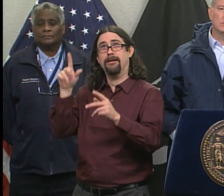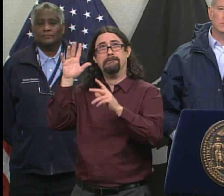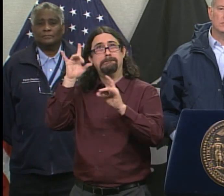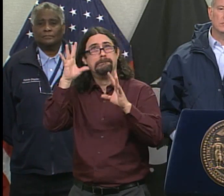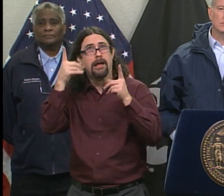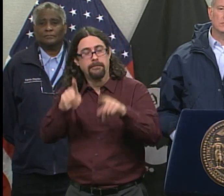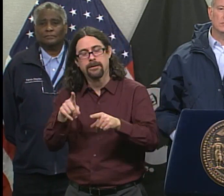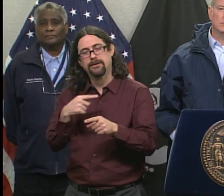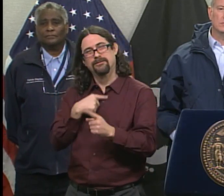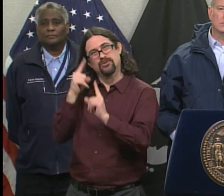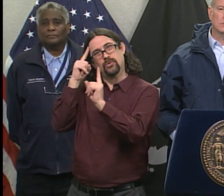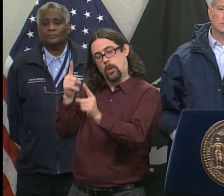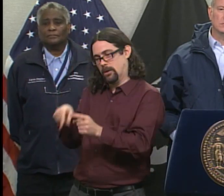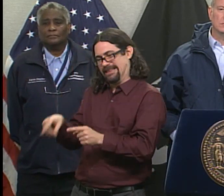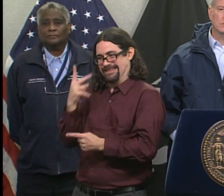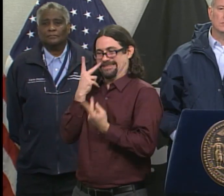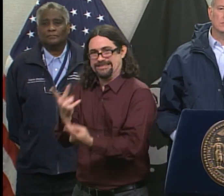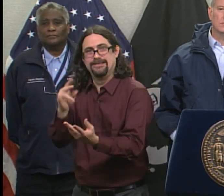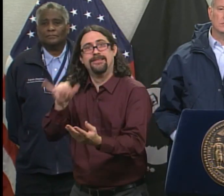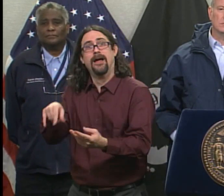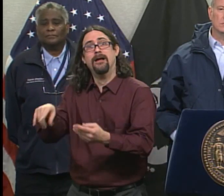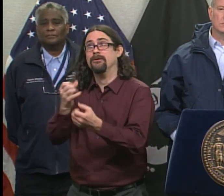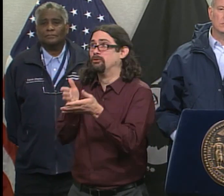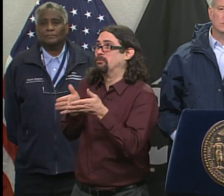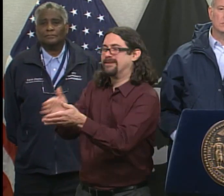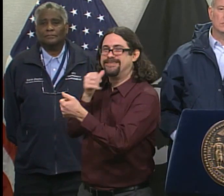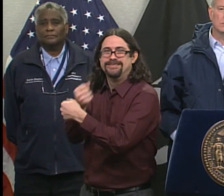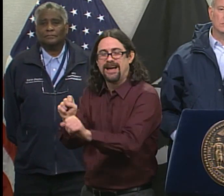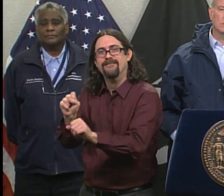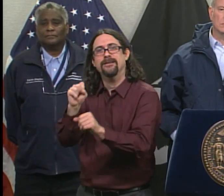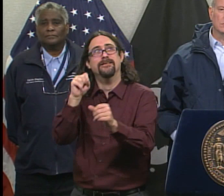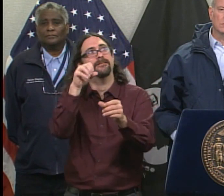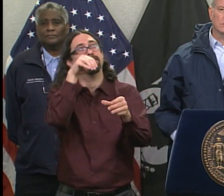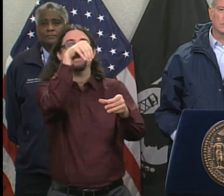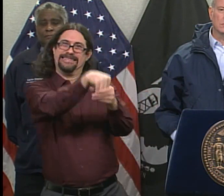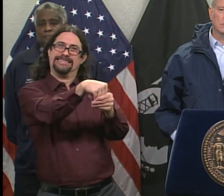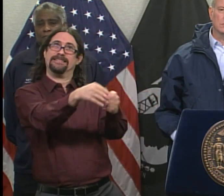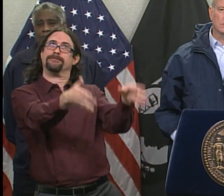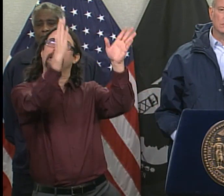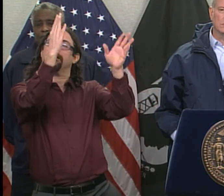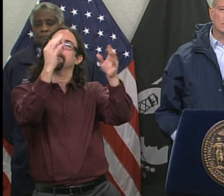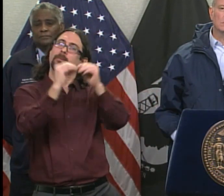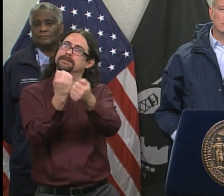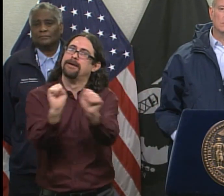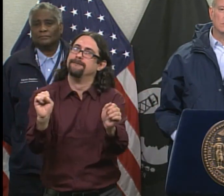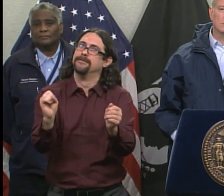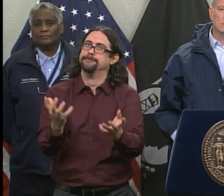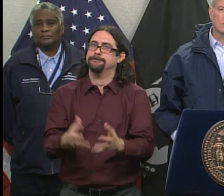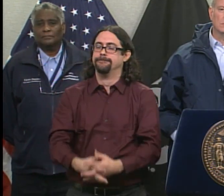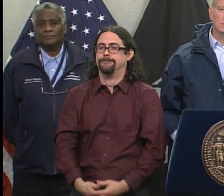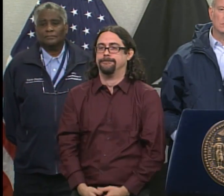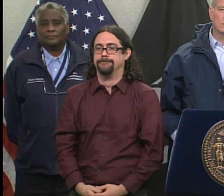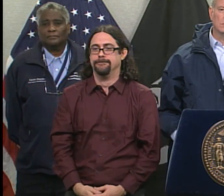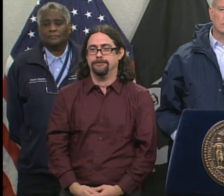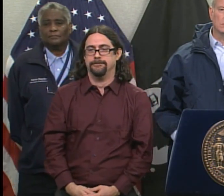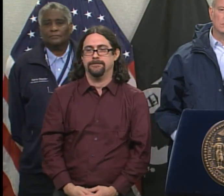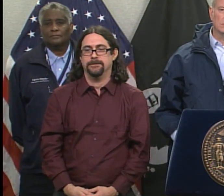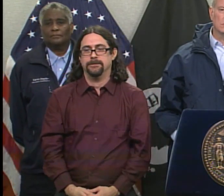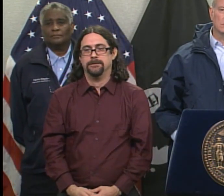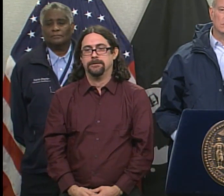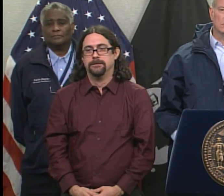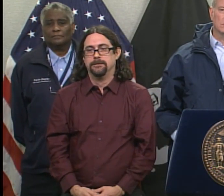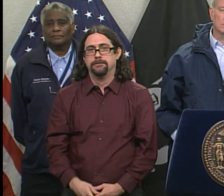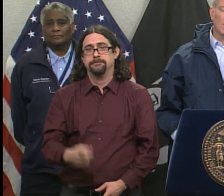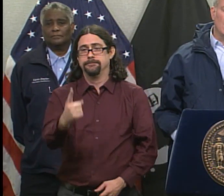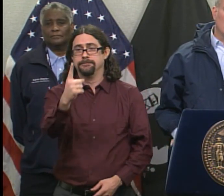during Mayor Bloomberg's administration. Is there a strategic tactic that isn't employed, or is it simply a reality of